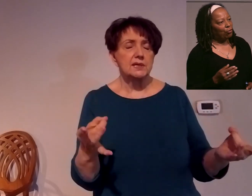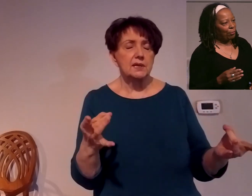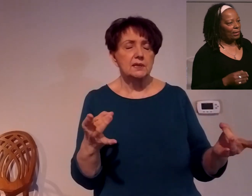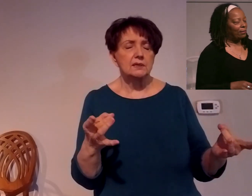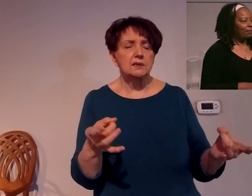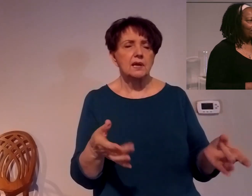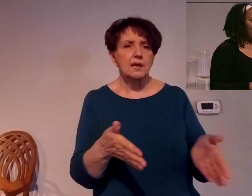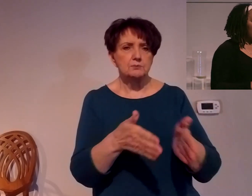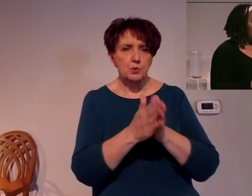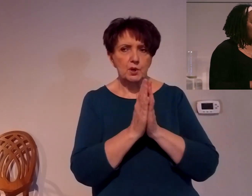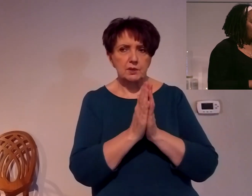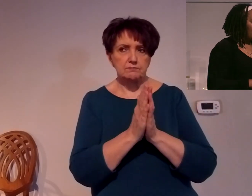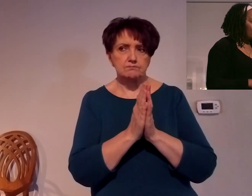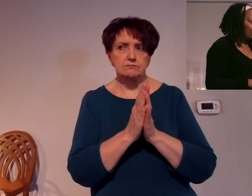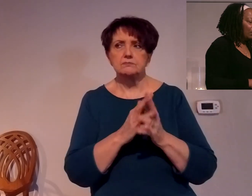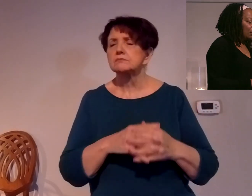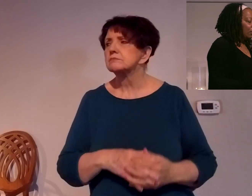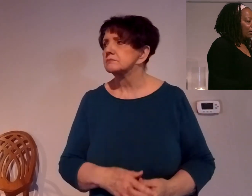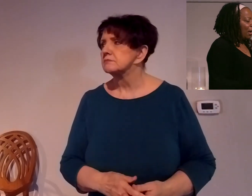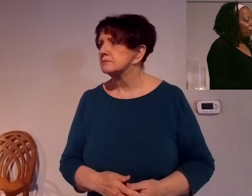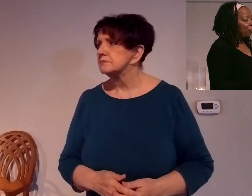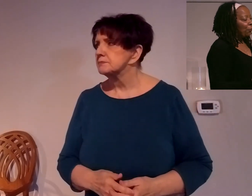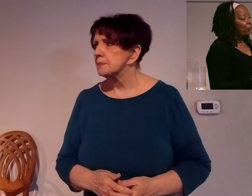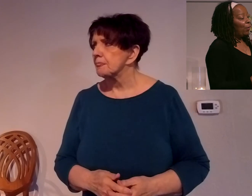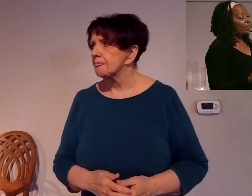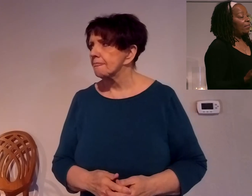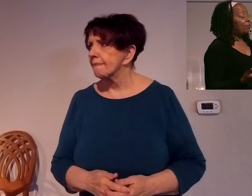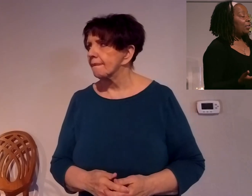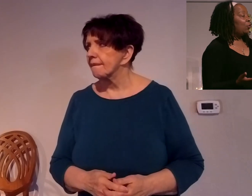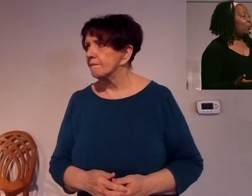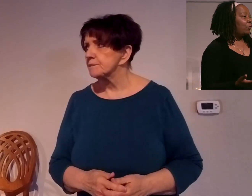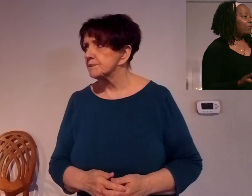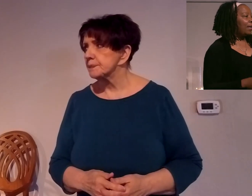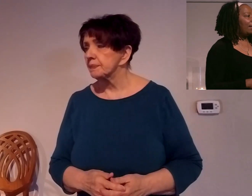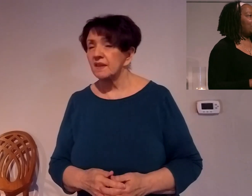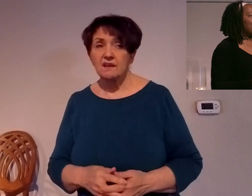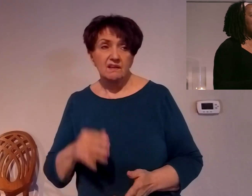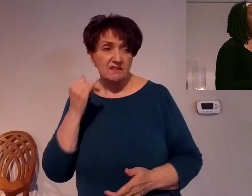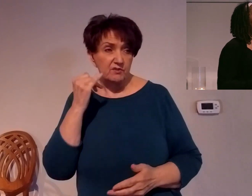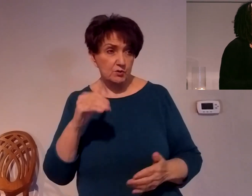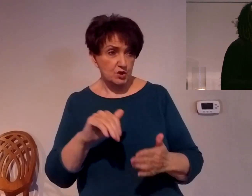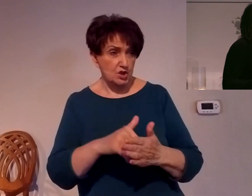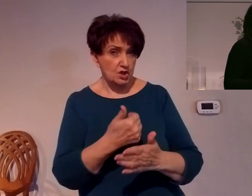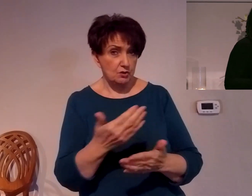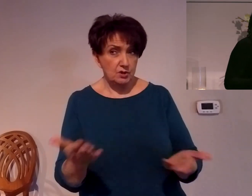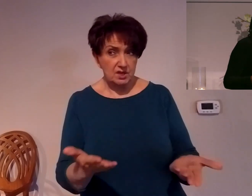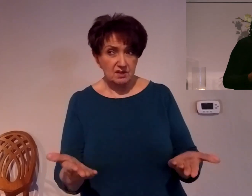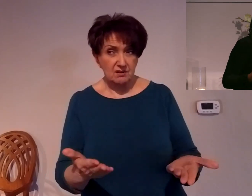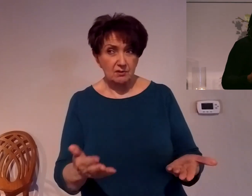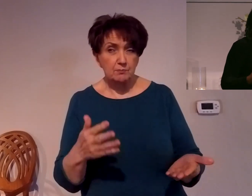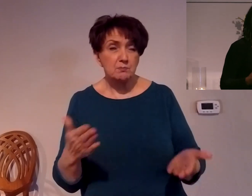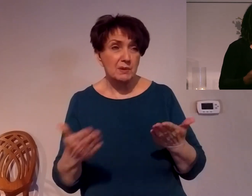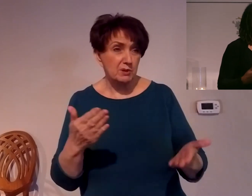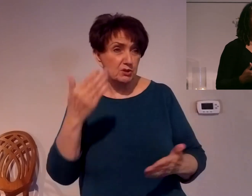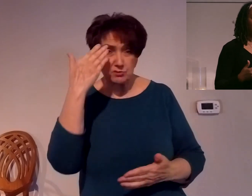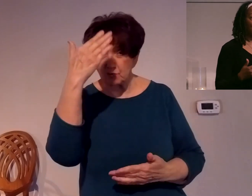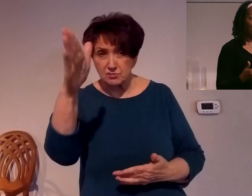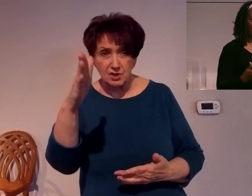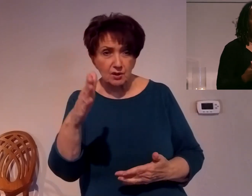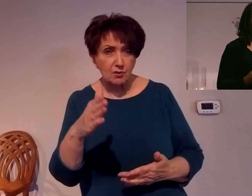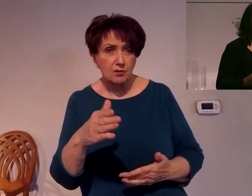mentally treat. Now, if you're relatively new to science of mind, you may not know that when we